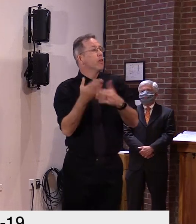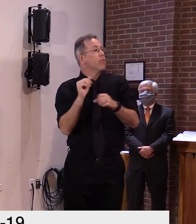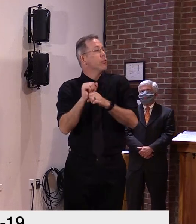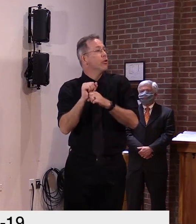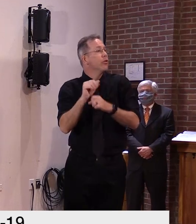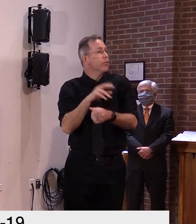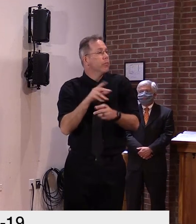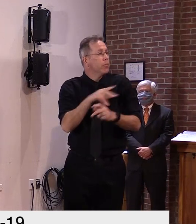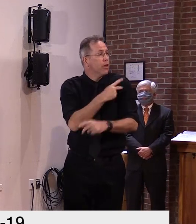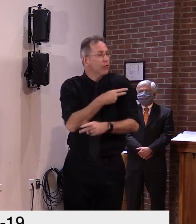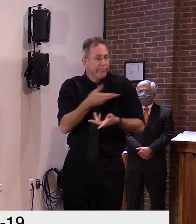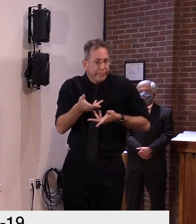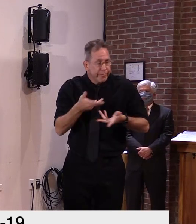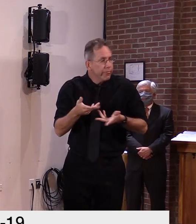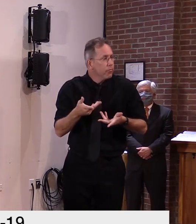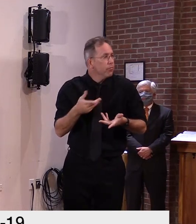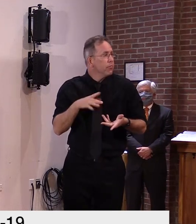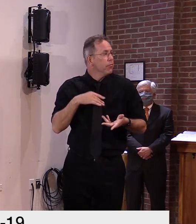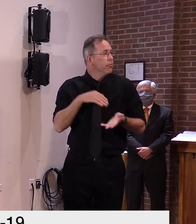help?